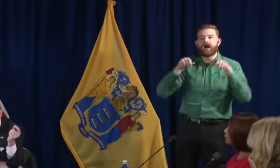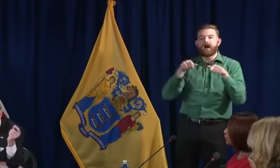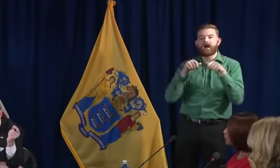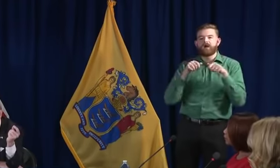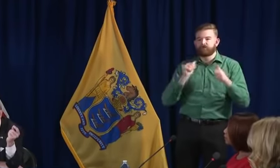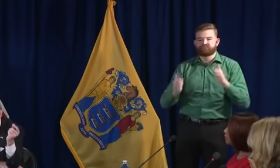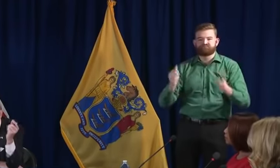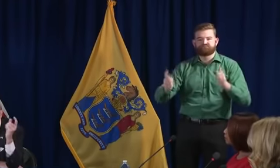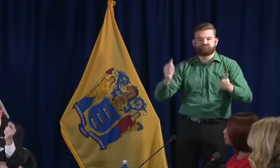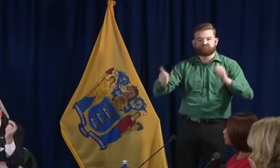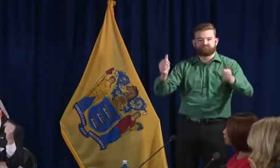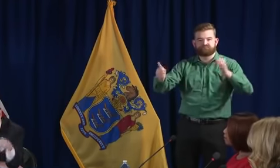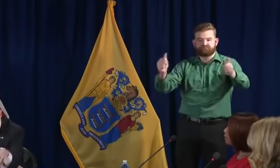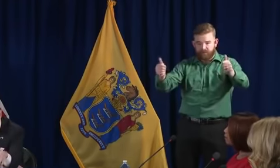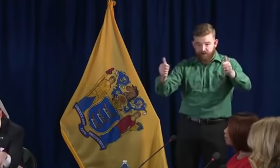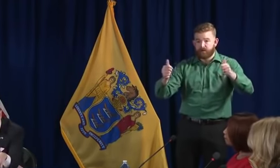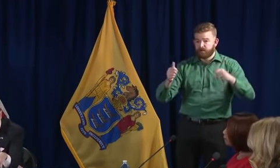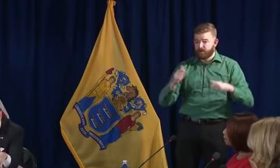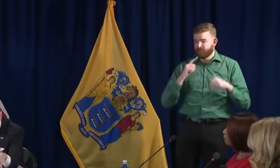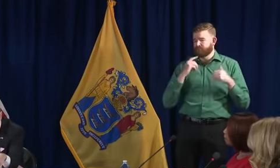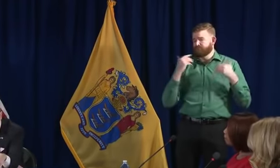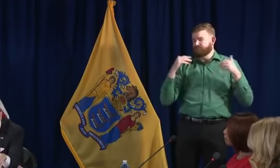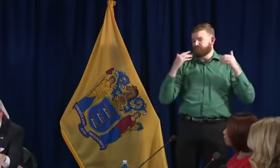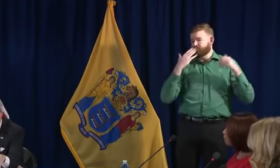great conversation which will bear fruit.